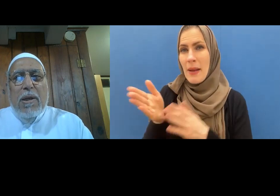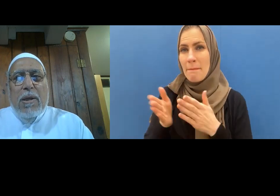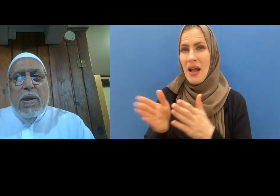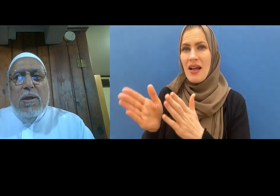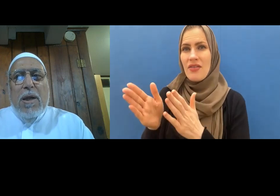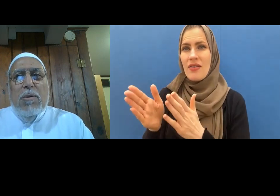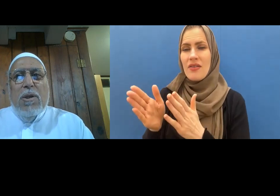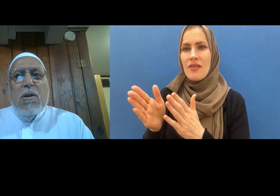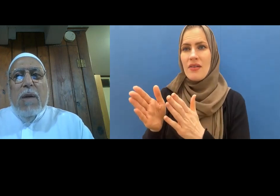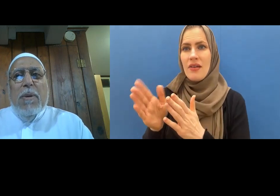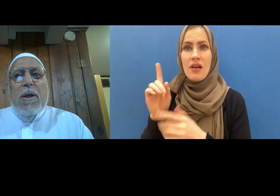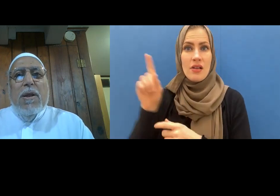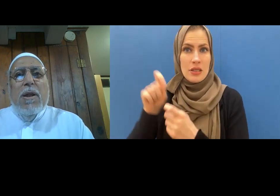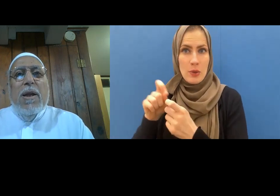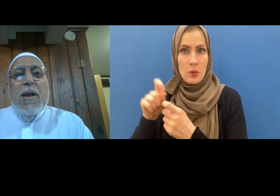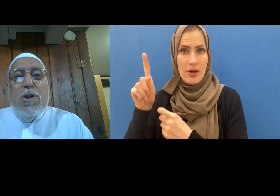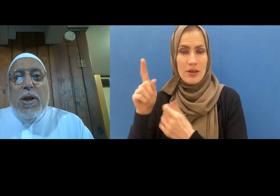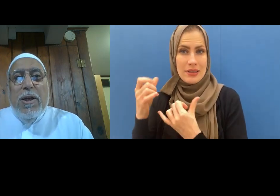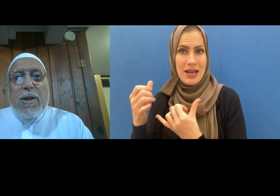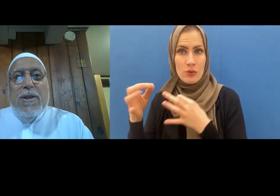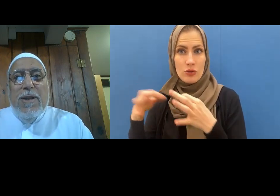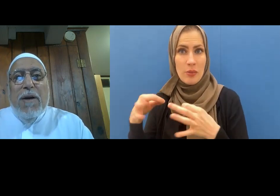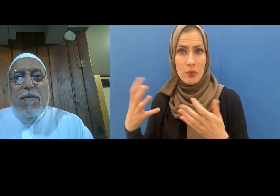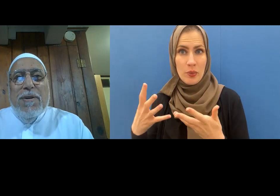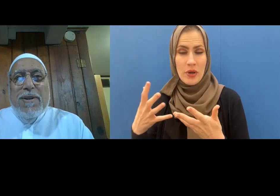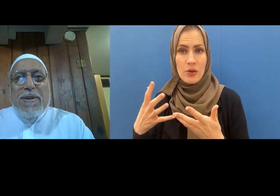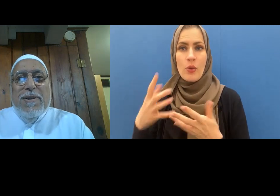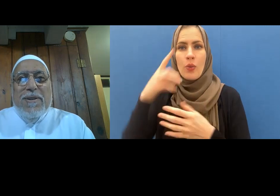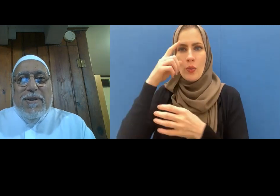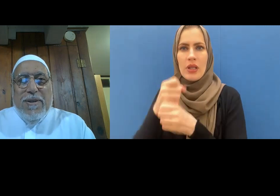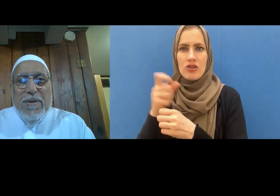ta'ala is now describing the religion itself.